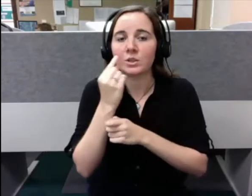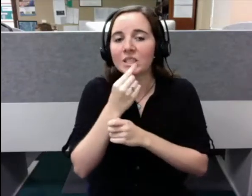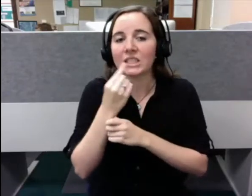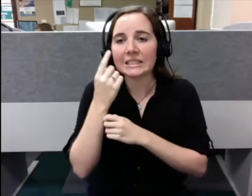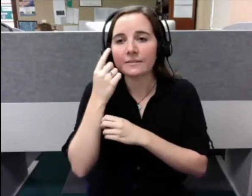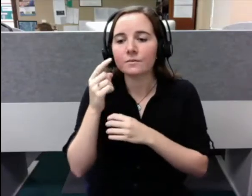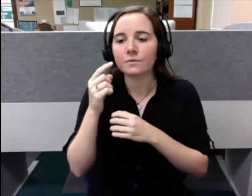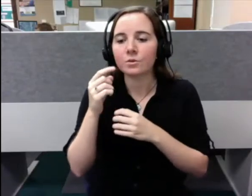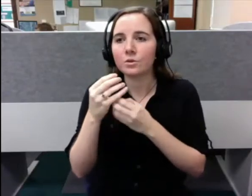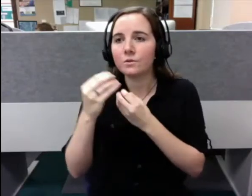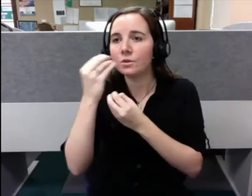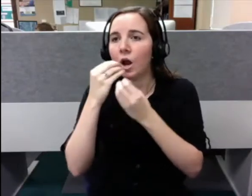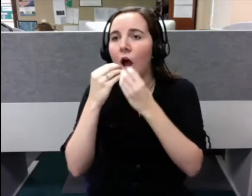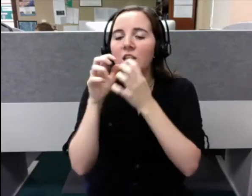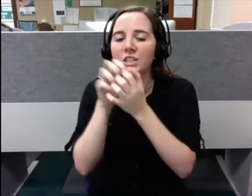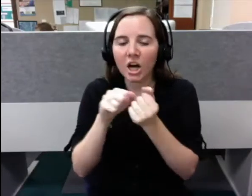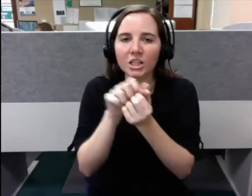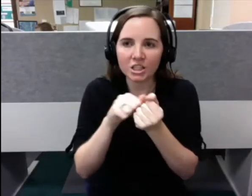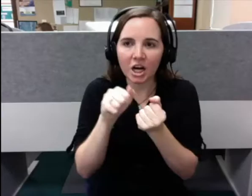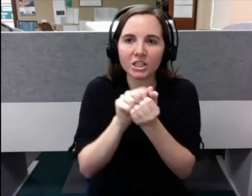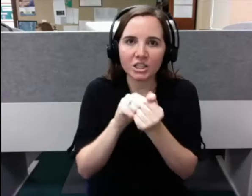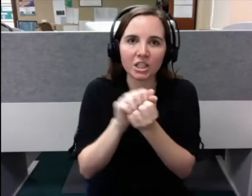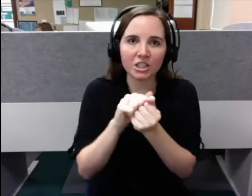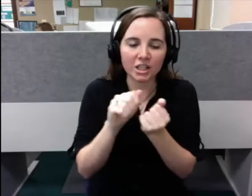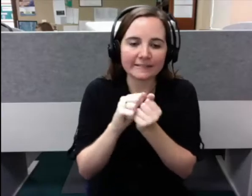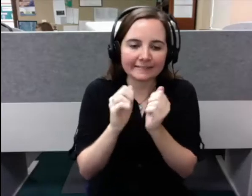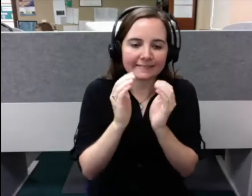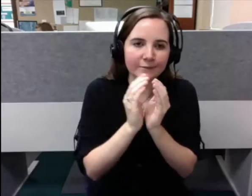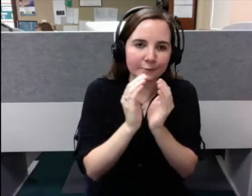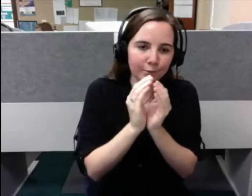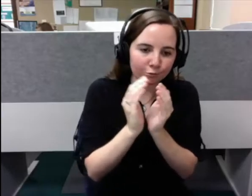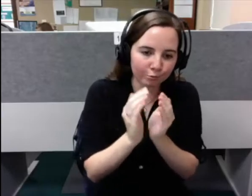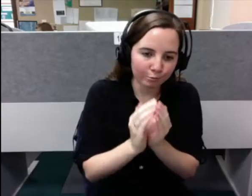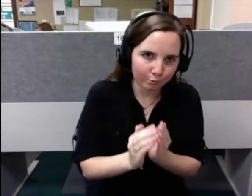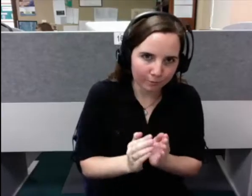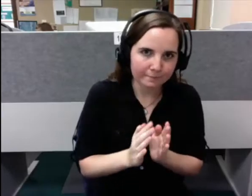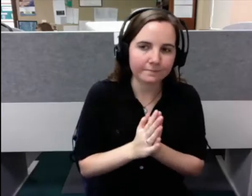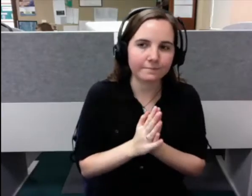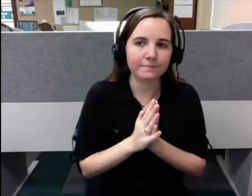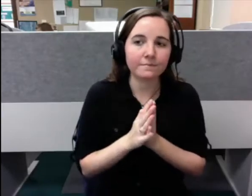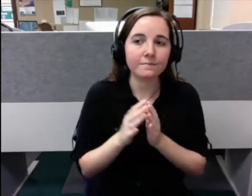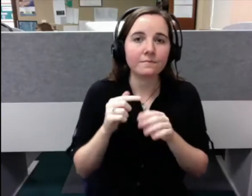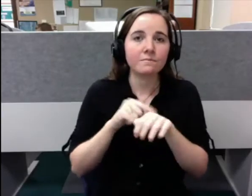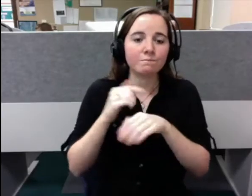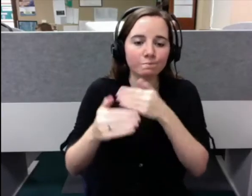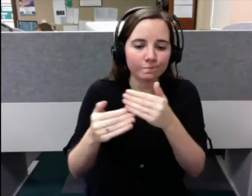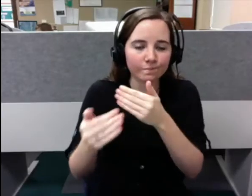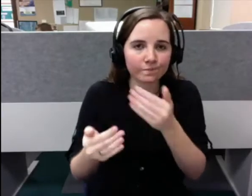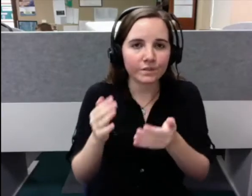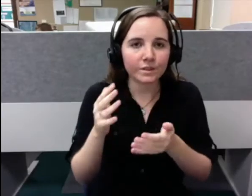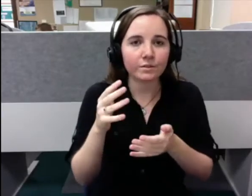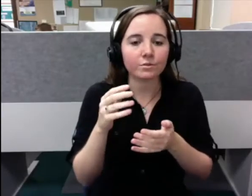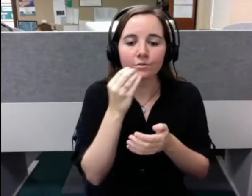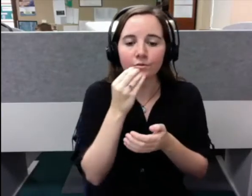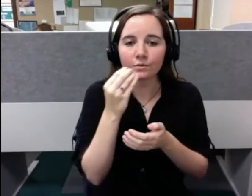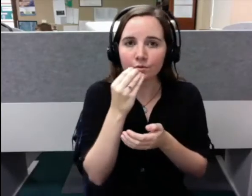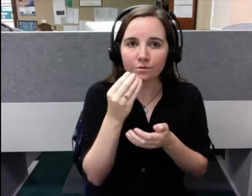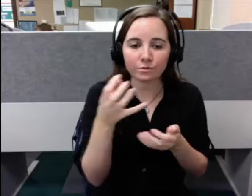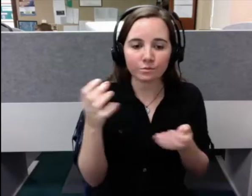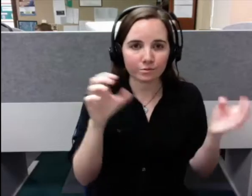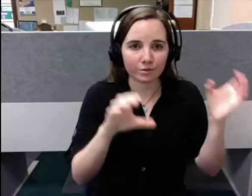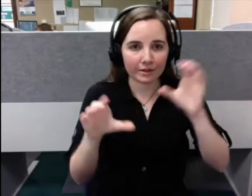mechanically break large pieces of food down into smaller pieces of food. And this is going to be important because along the way, we're going to mix food particles